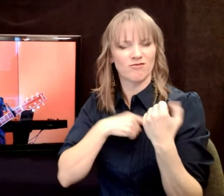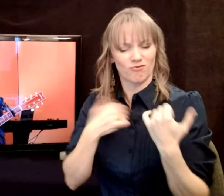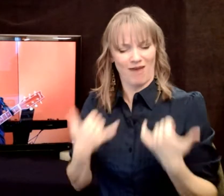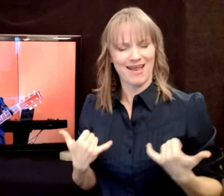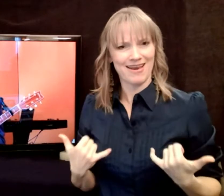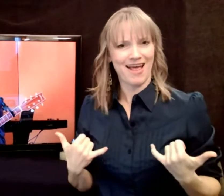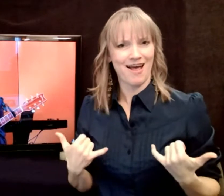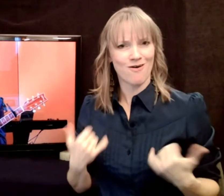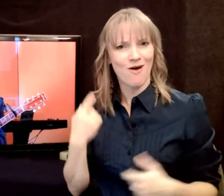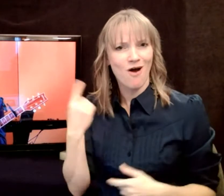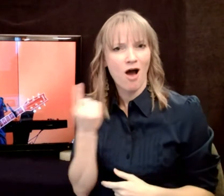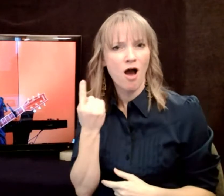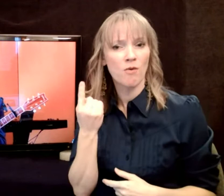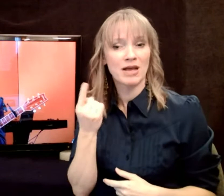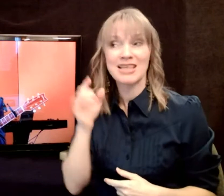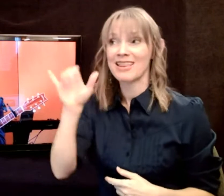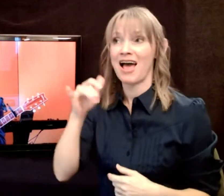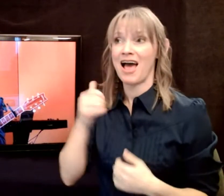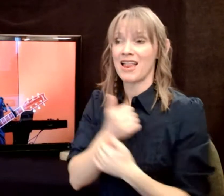So we surrender to that love.